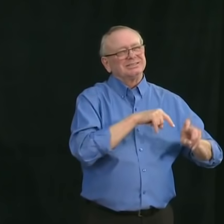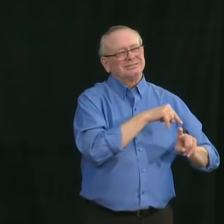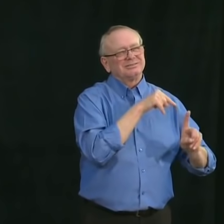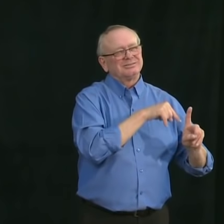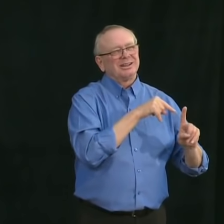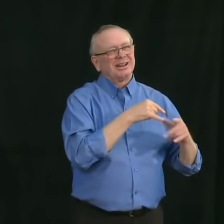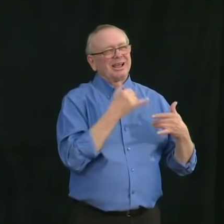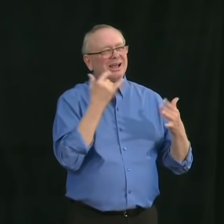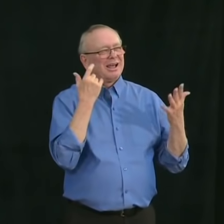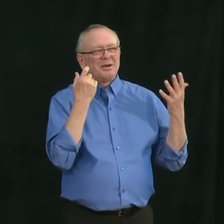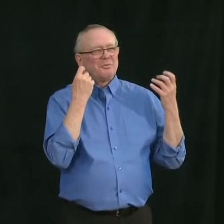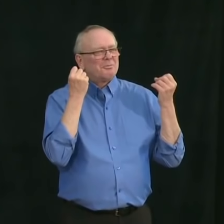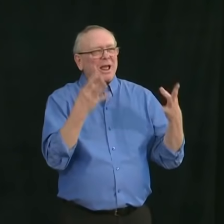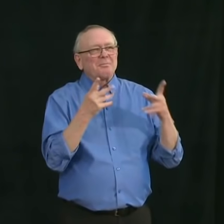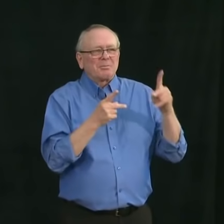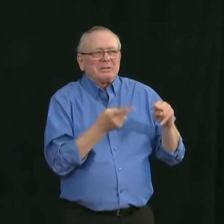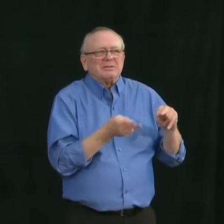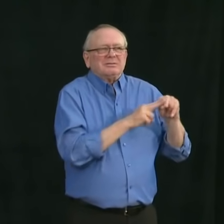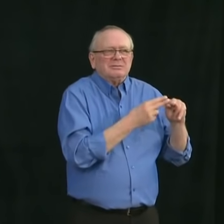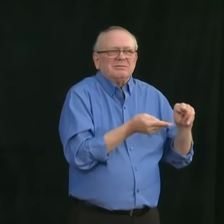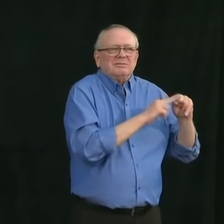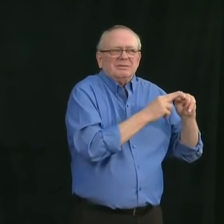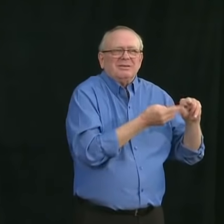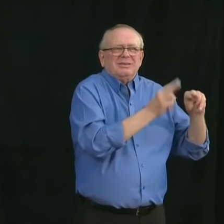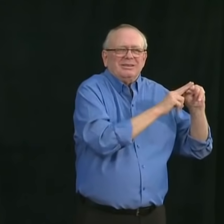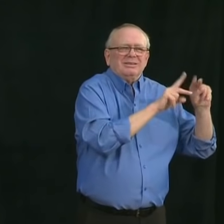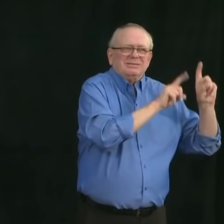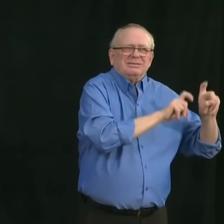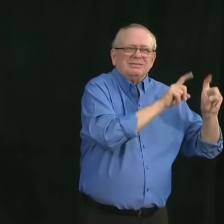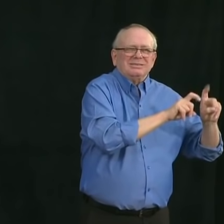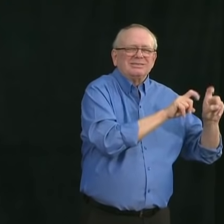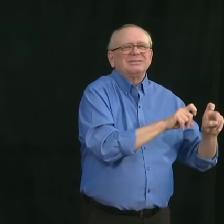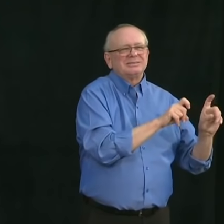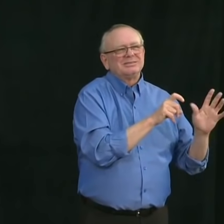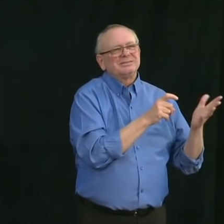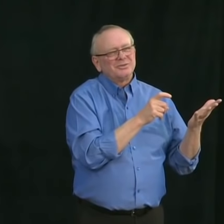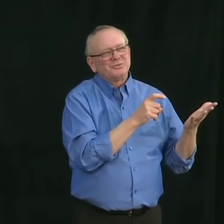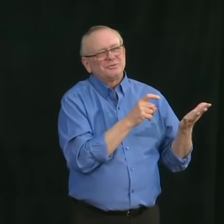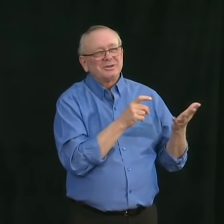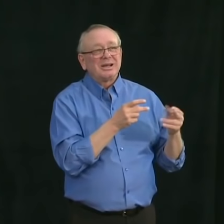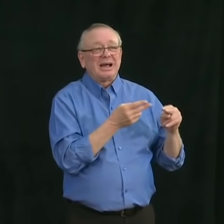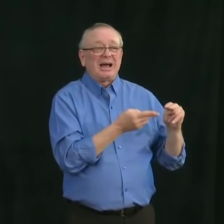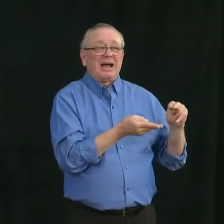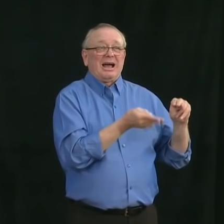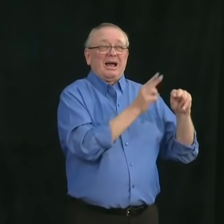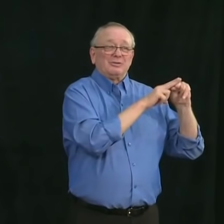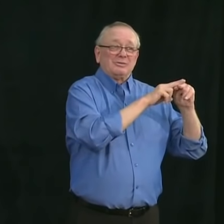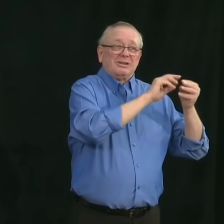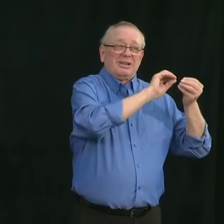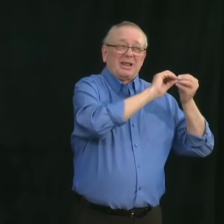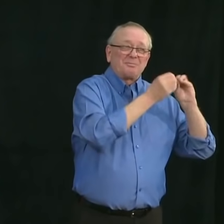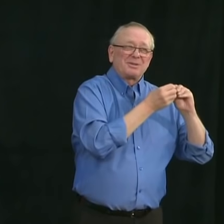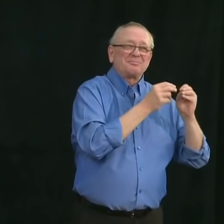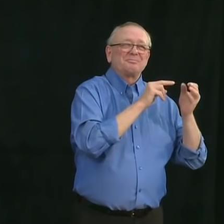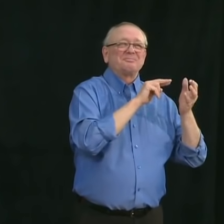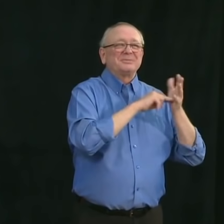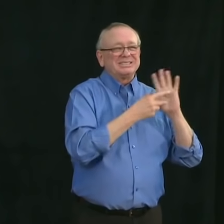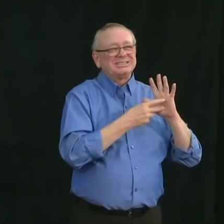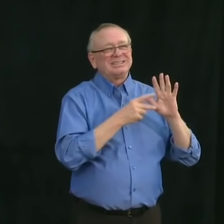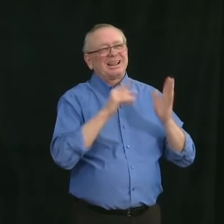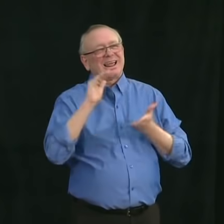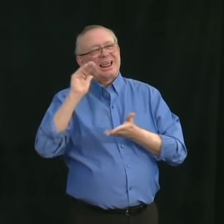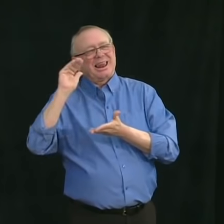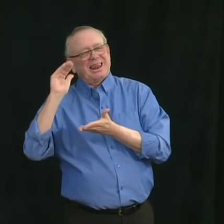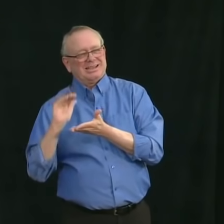we've had an increase. So we're seeing over the past several days, certainly we've been over 200 new cases a day.